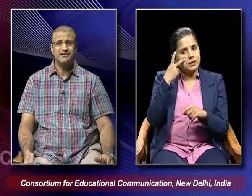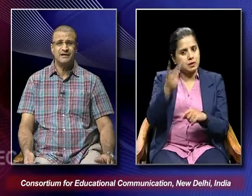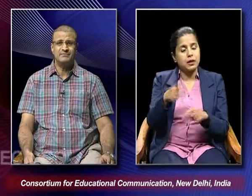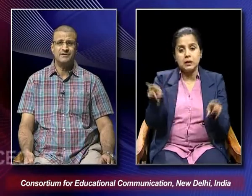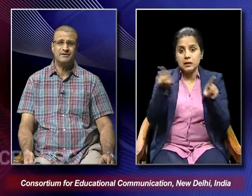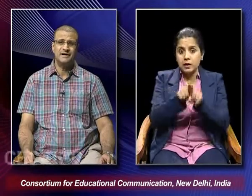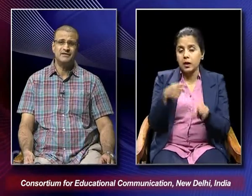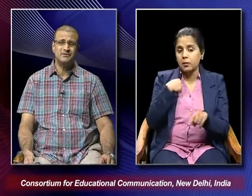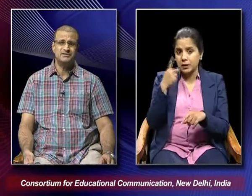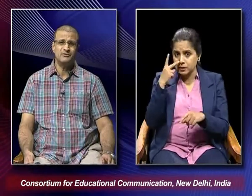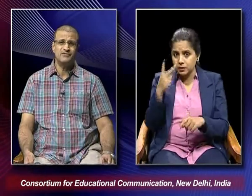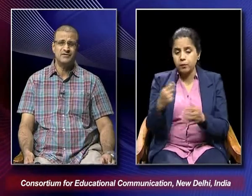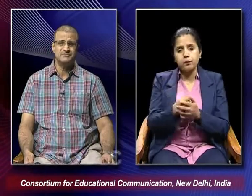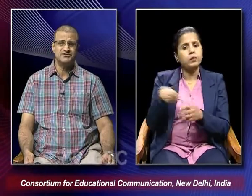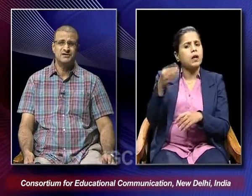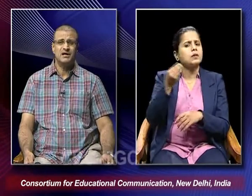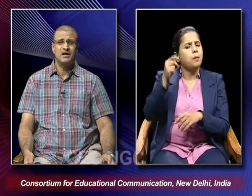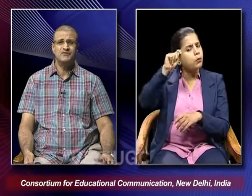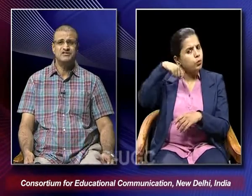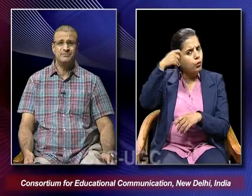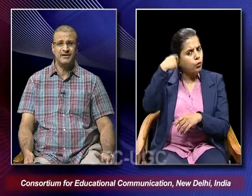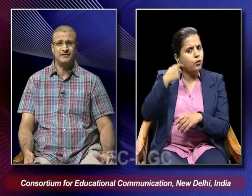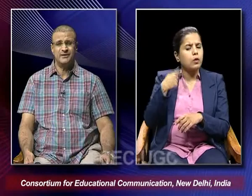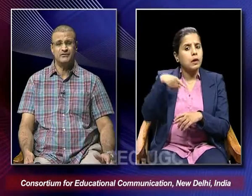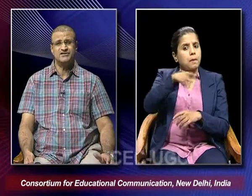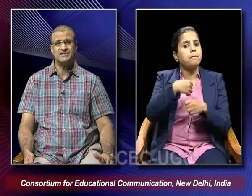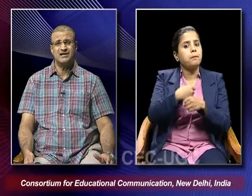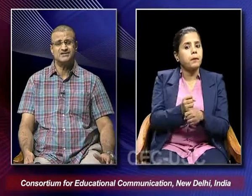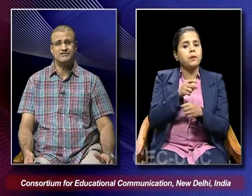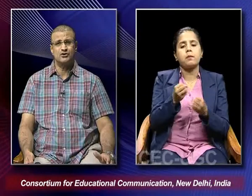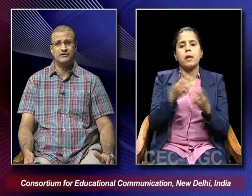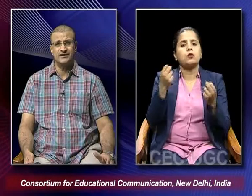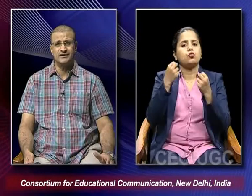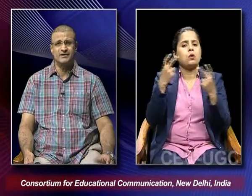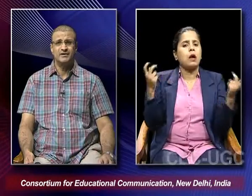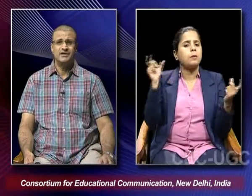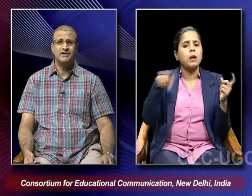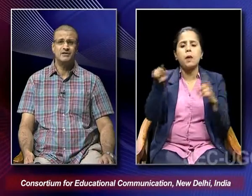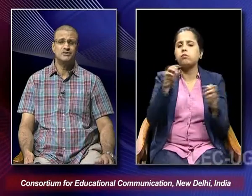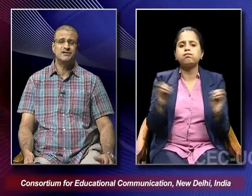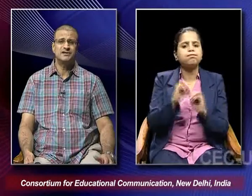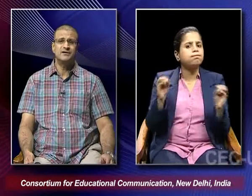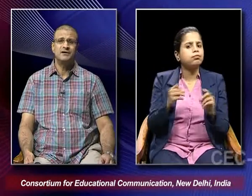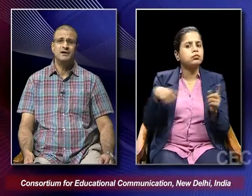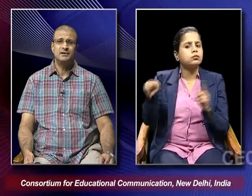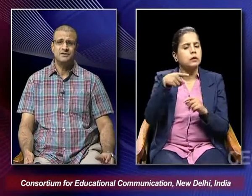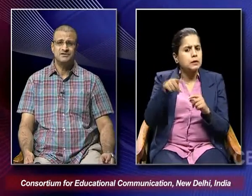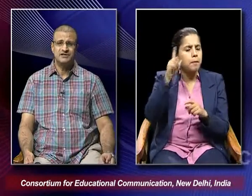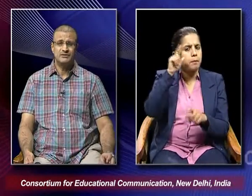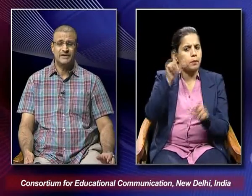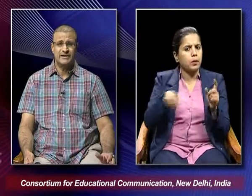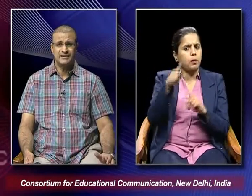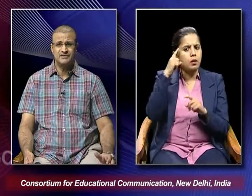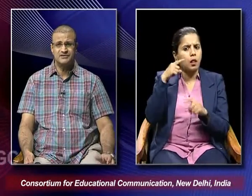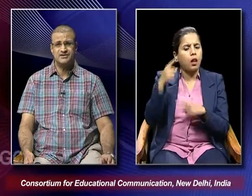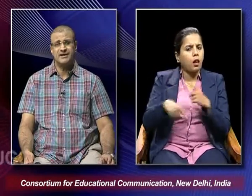same time that some of the films which he made, many of the stars, they were not there. He took certain